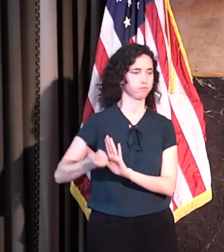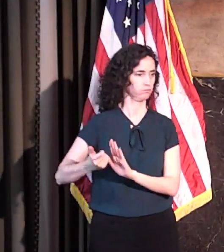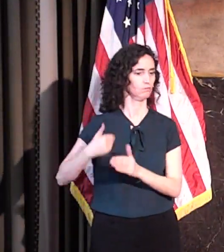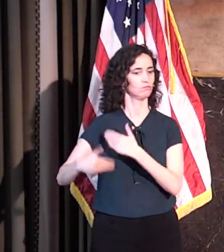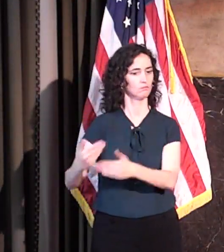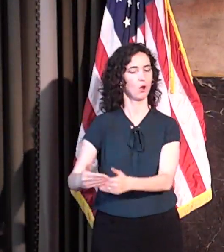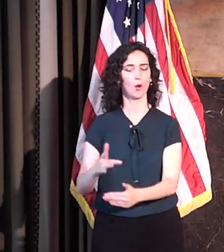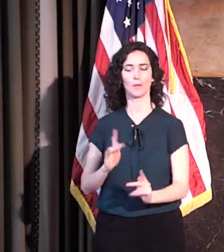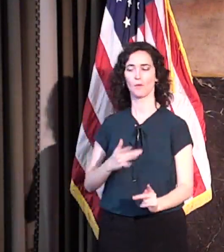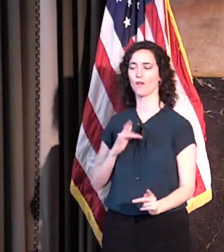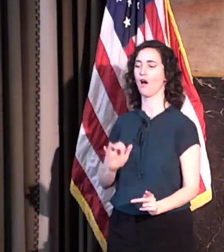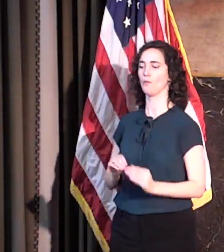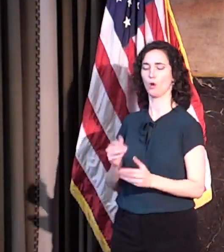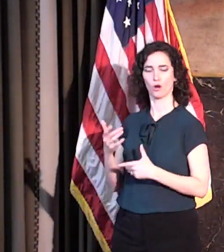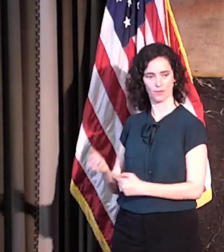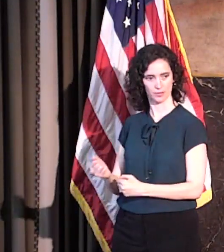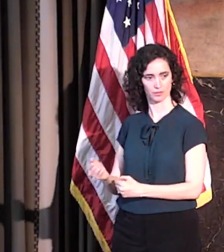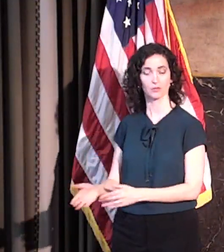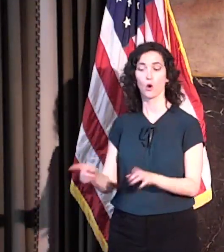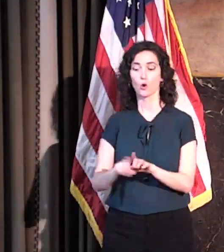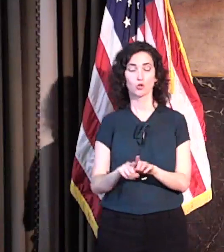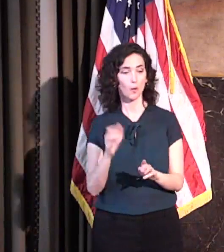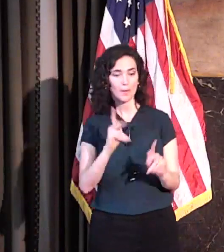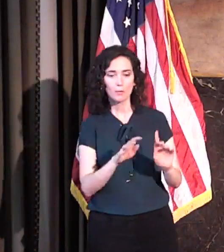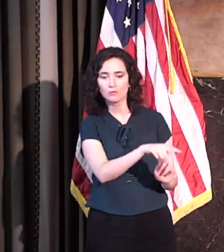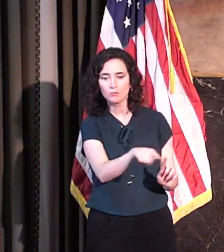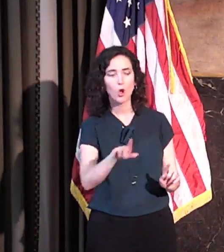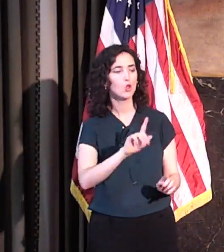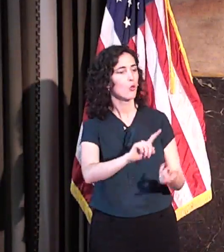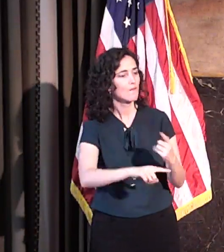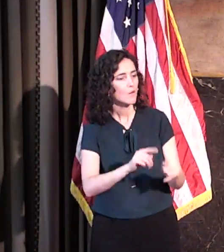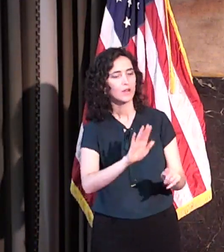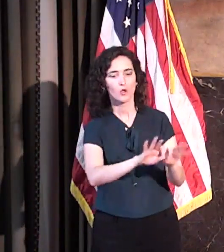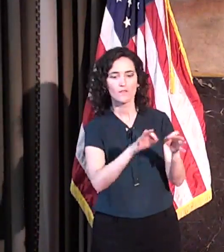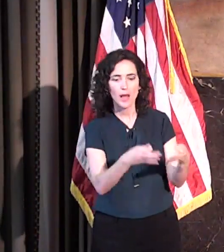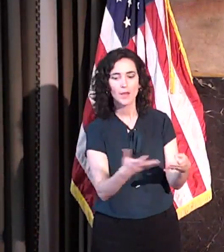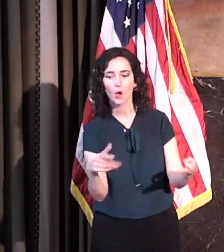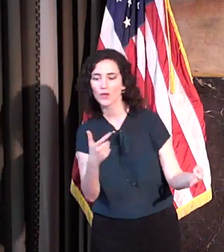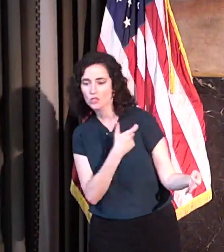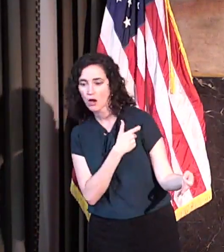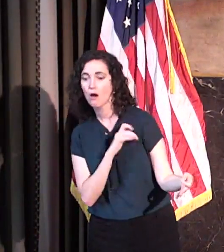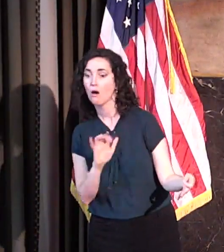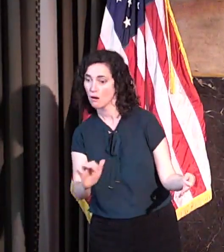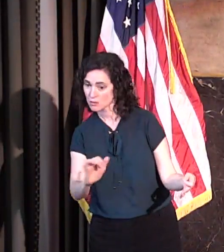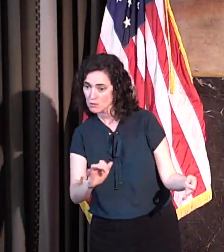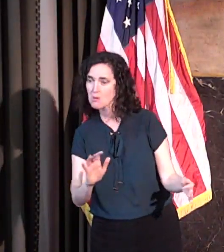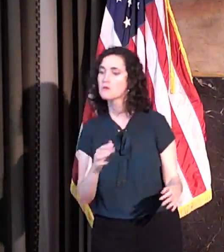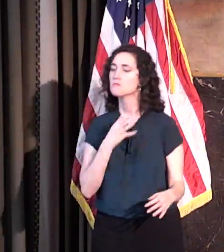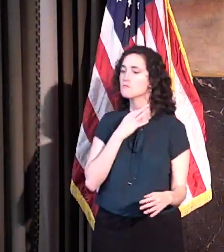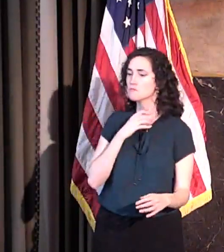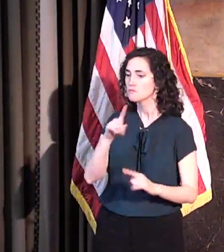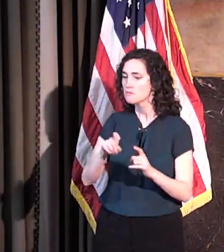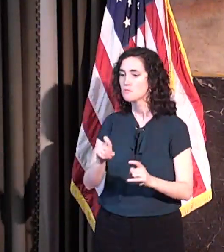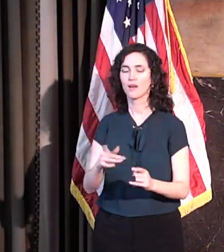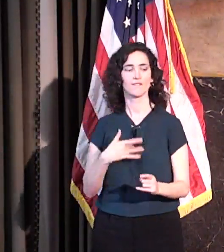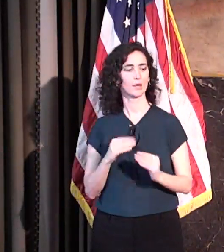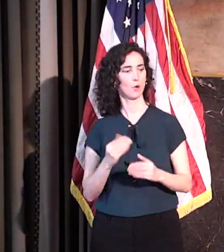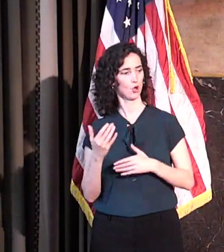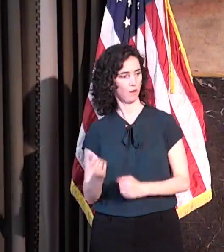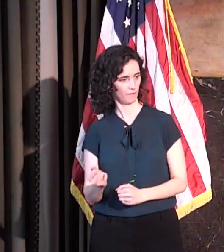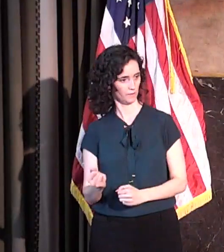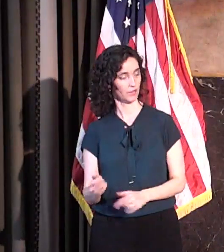people hear from friends and family who have gotten the vaccine and hear their experience, we find that that builds confidence. And most of all, when people hear